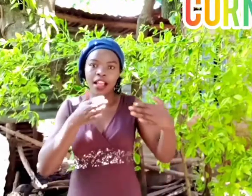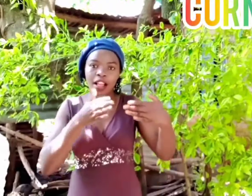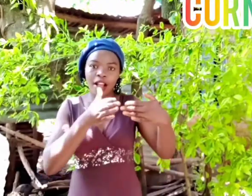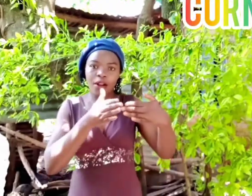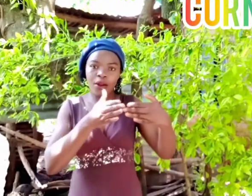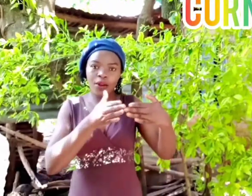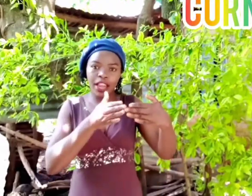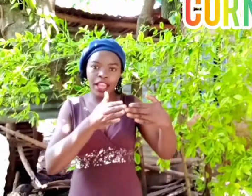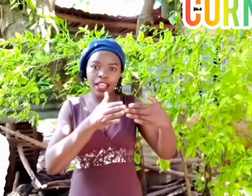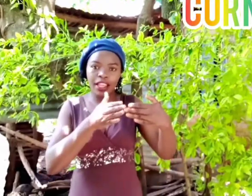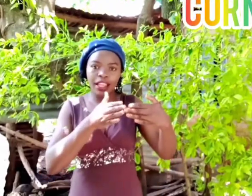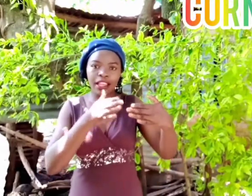Corner.